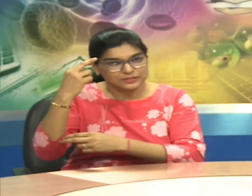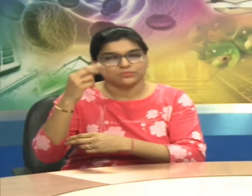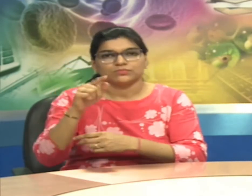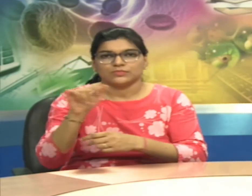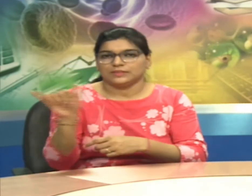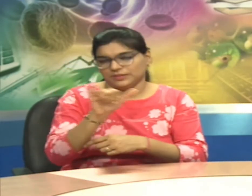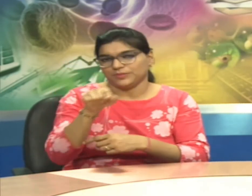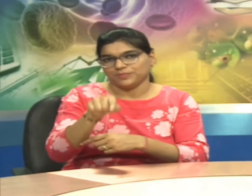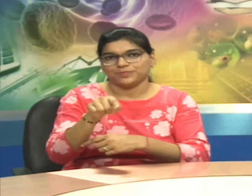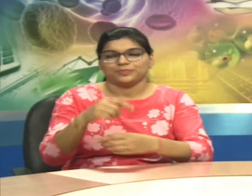reasons.